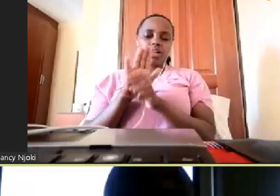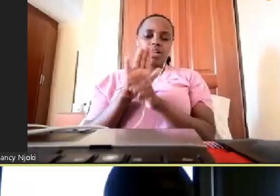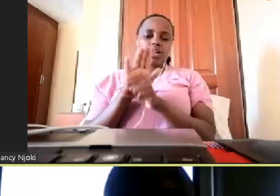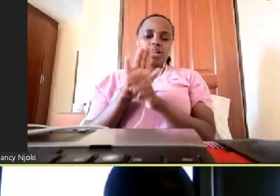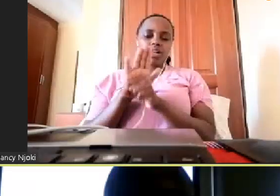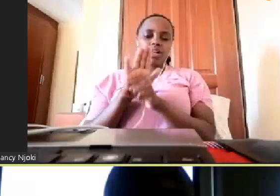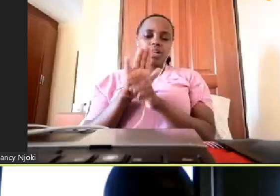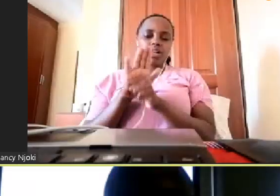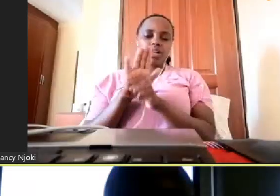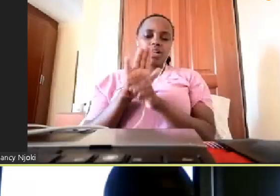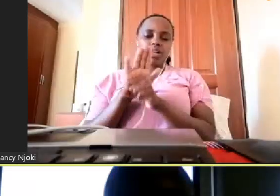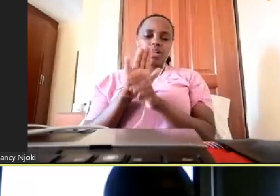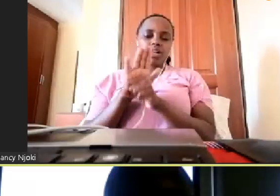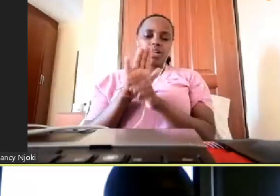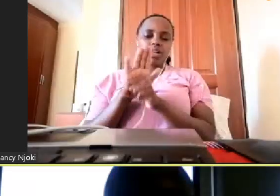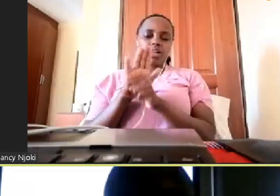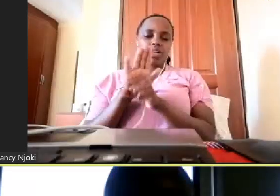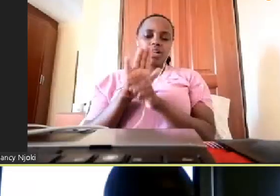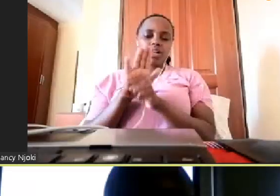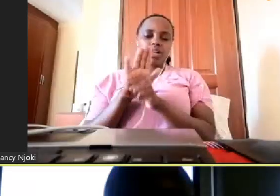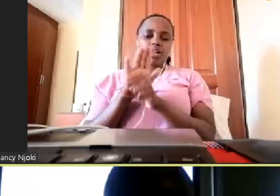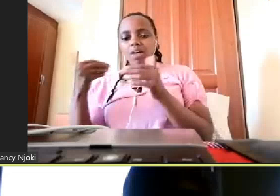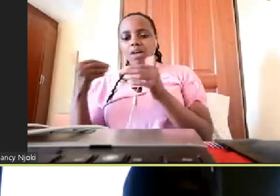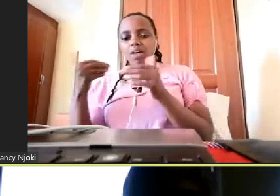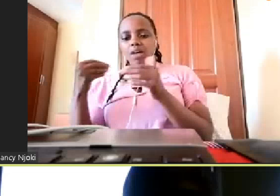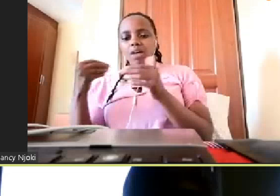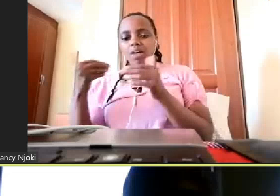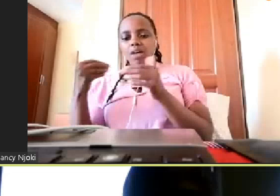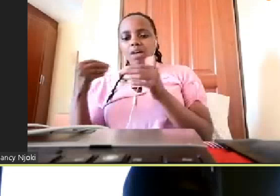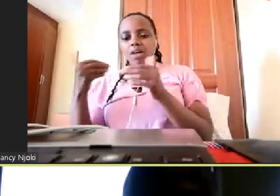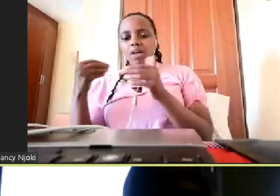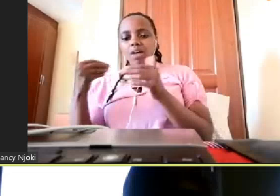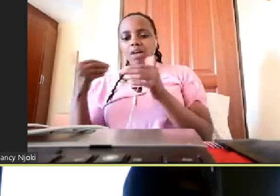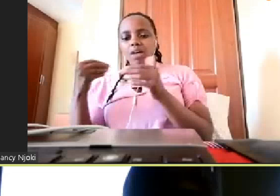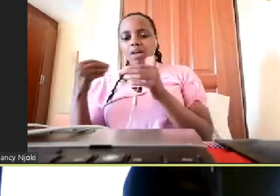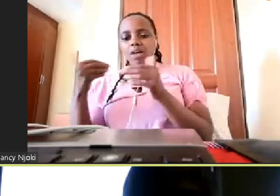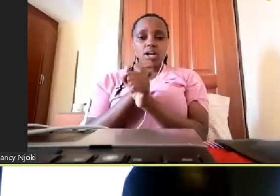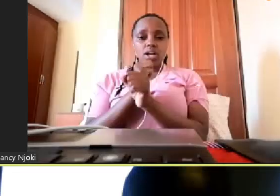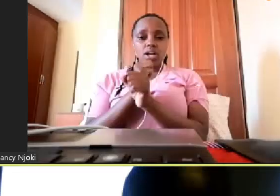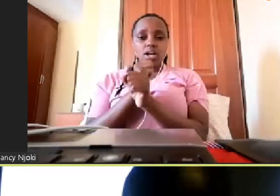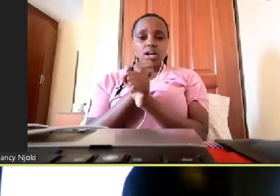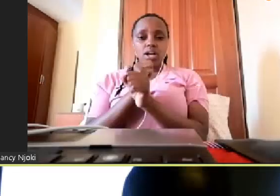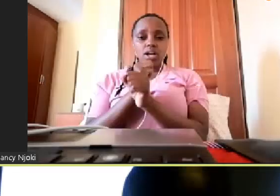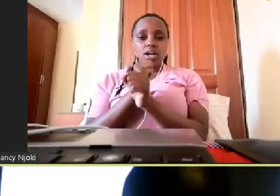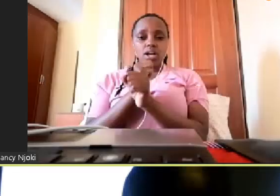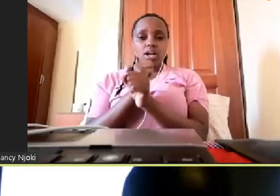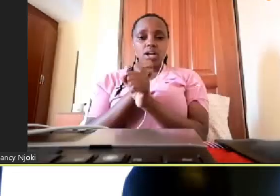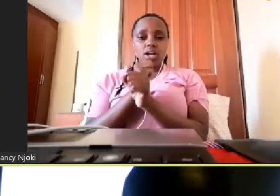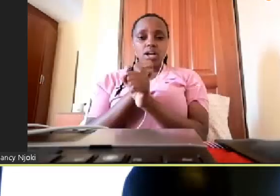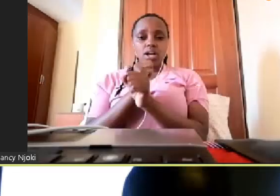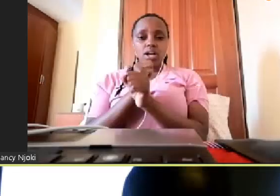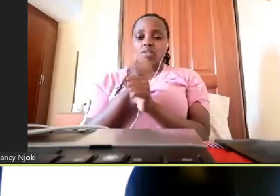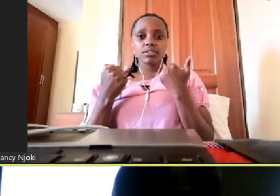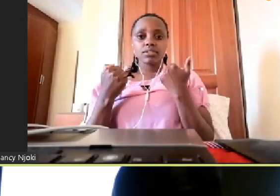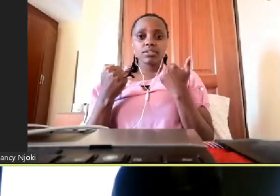can you confirm this? Do you have reports to back it up? And it was an interesting exercise that took place. We then engaged a